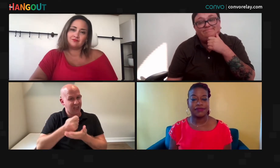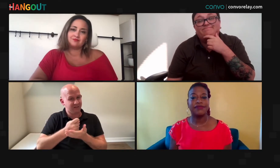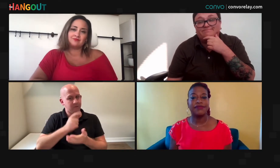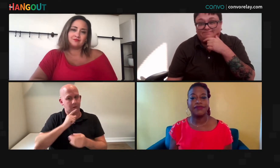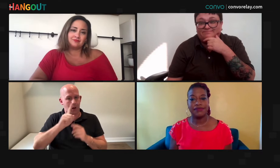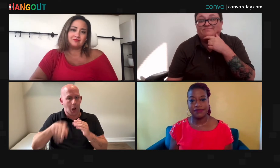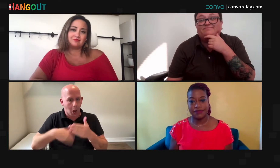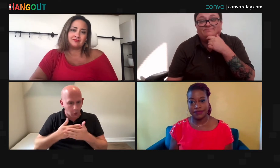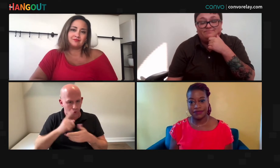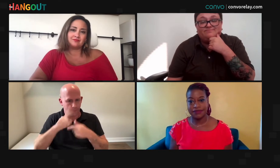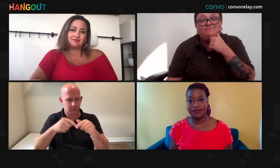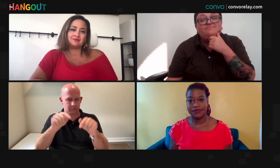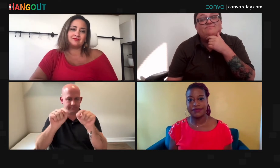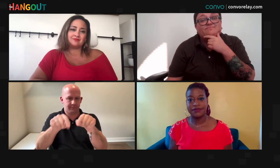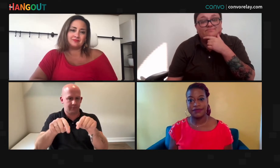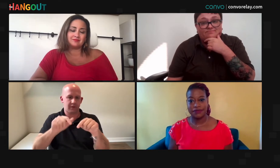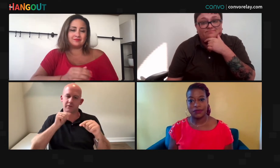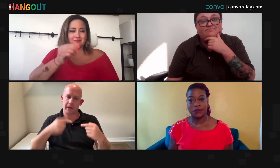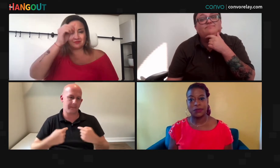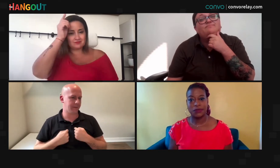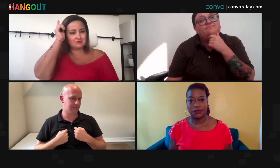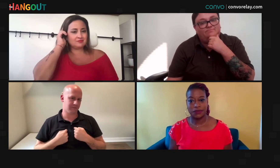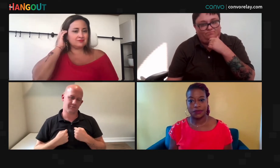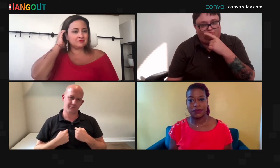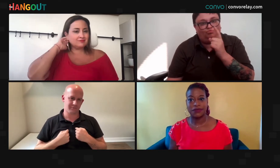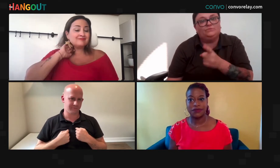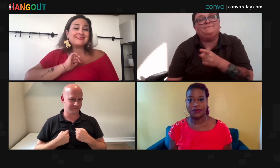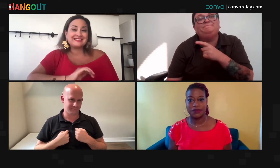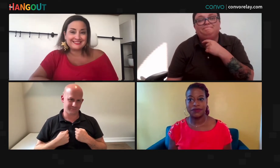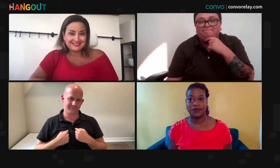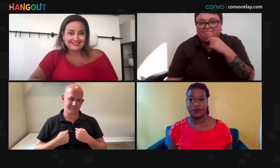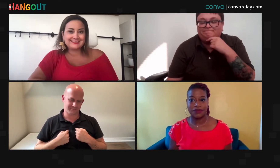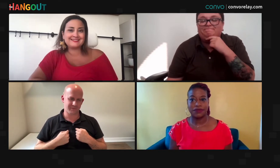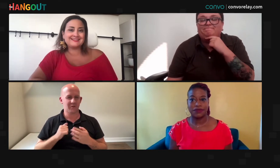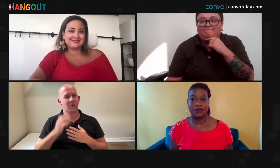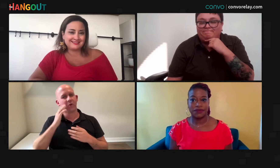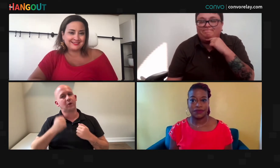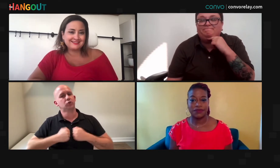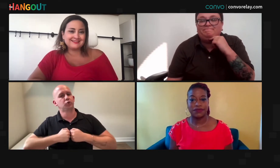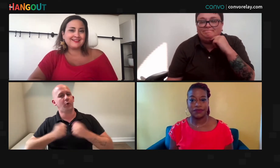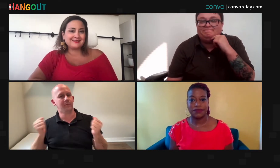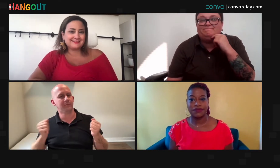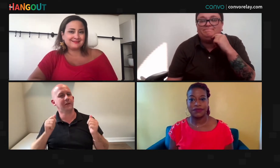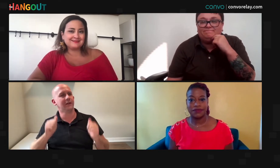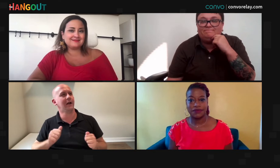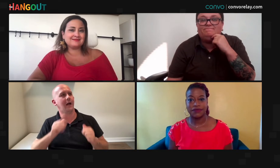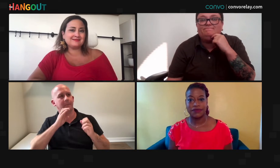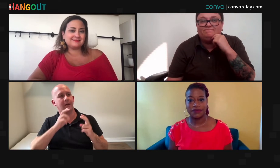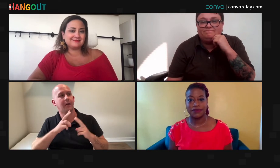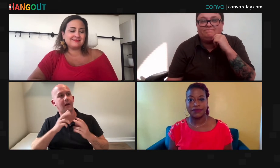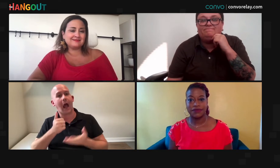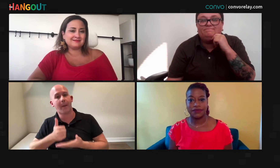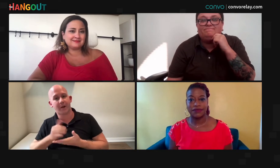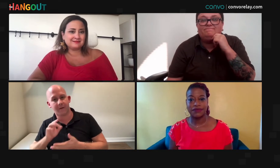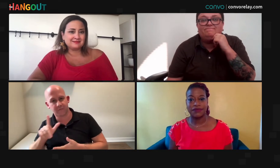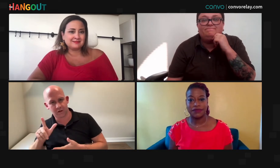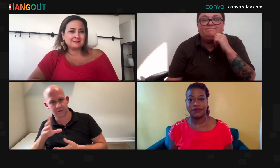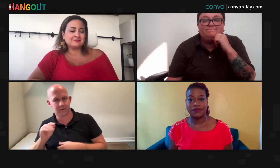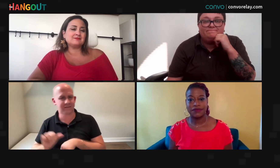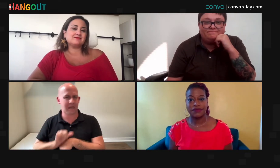are boundaries because therapy is truly about them, not you as the therapist. So being able to disclose that information